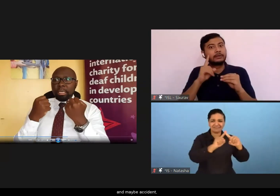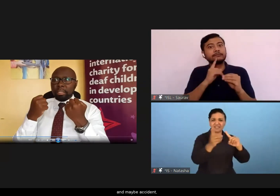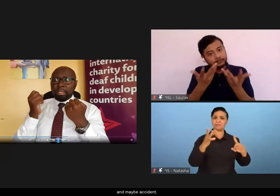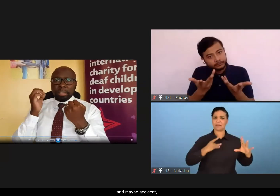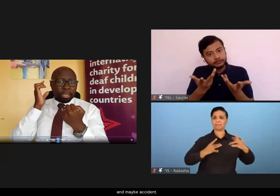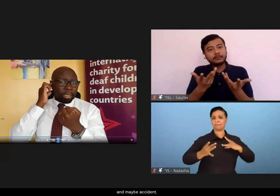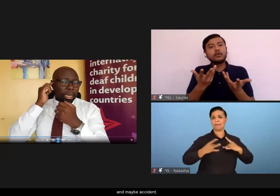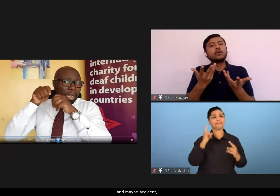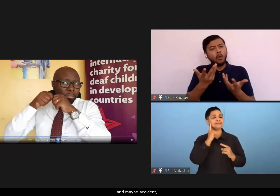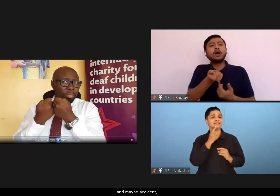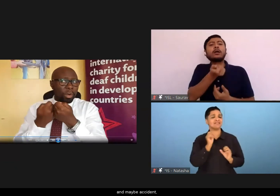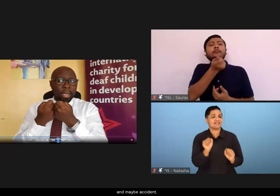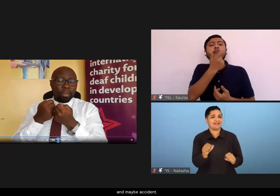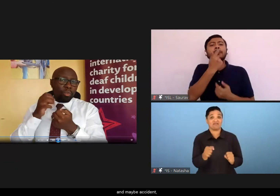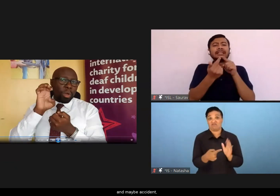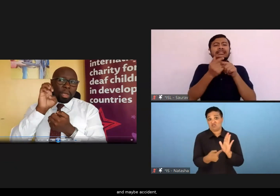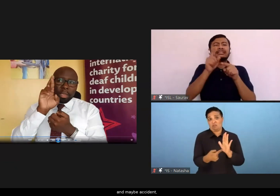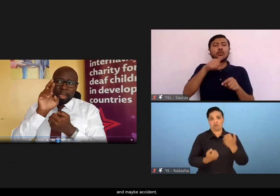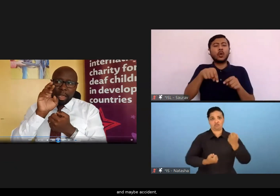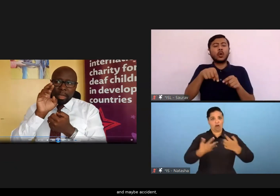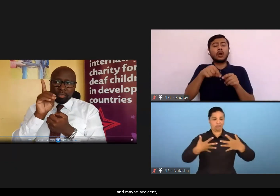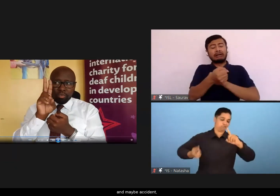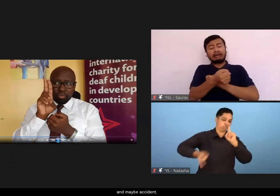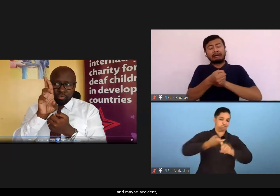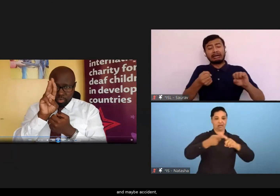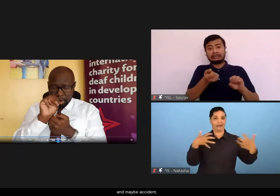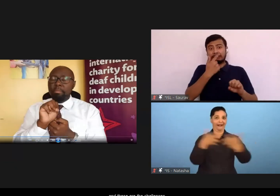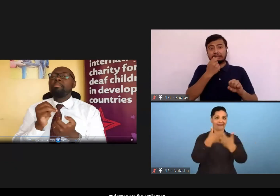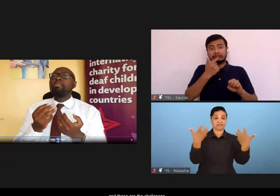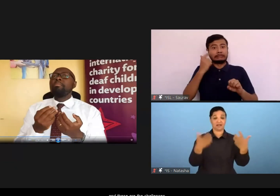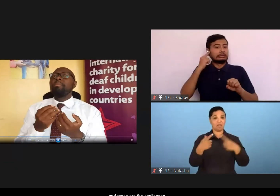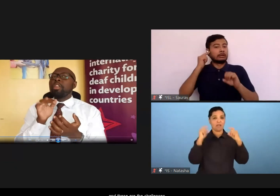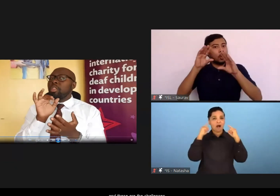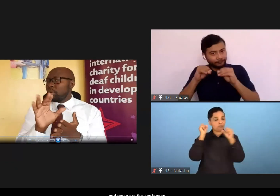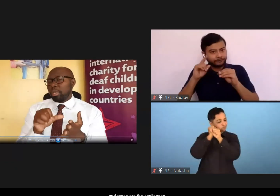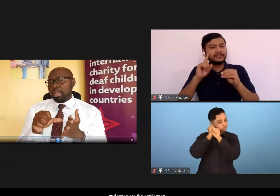and maybe accidents. Maybe you can break your eardrums.